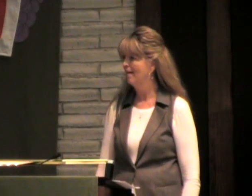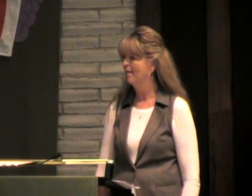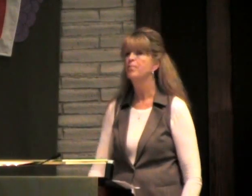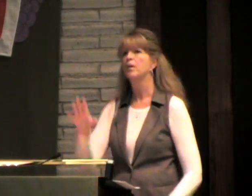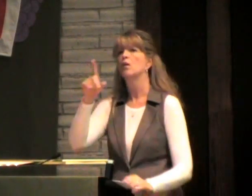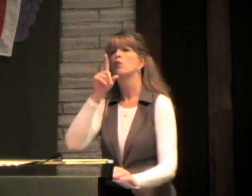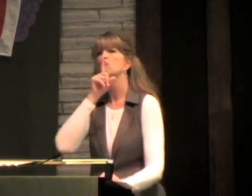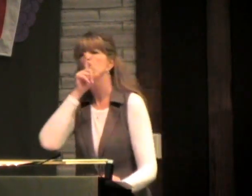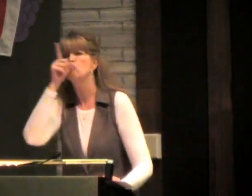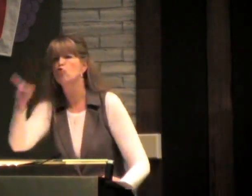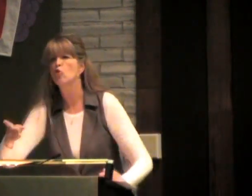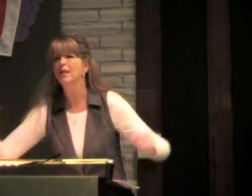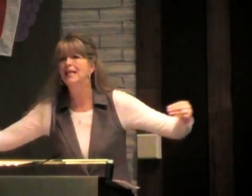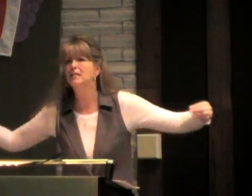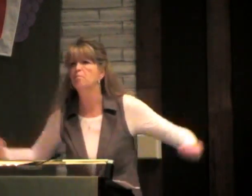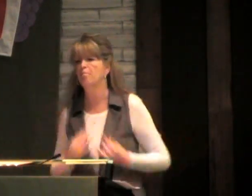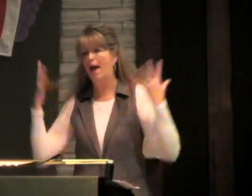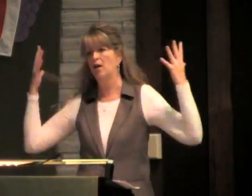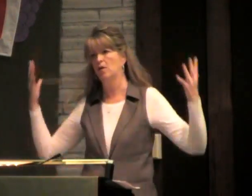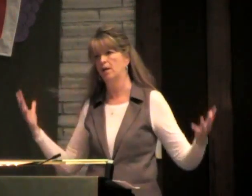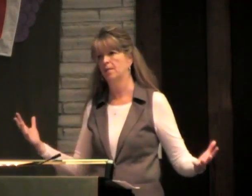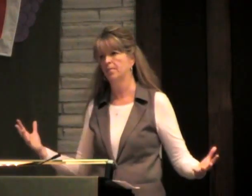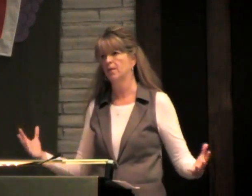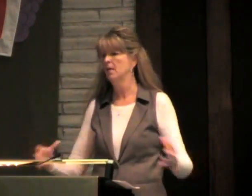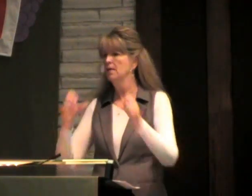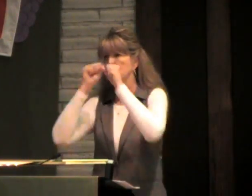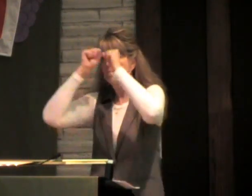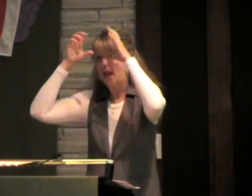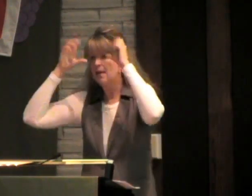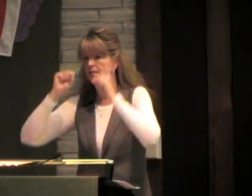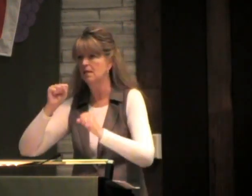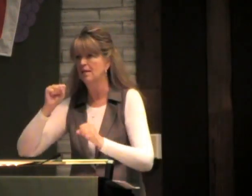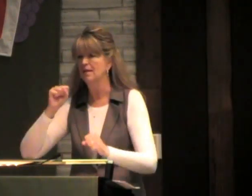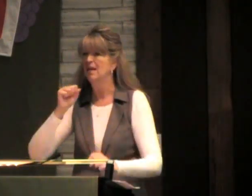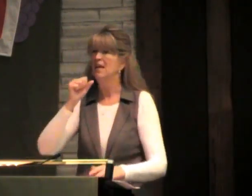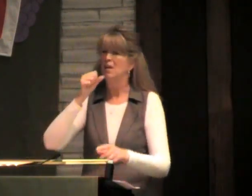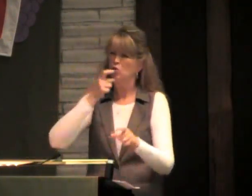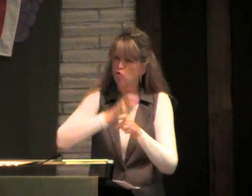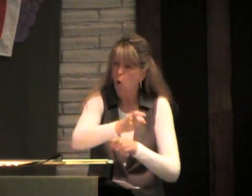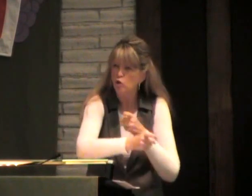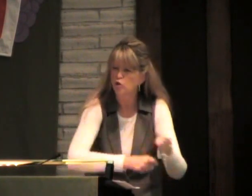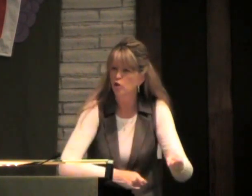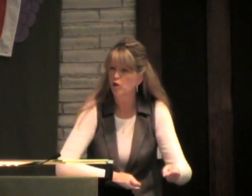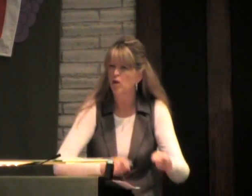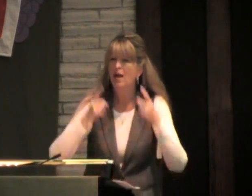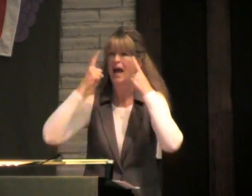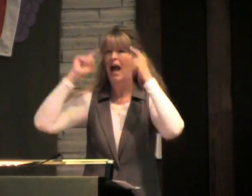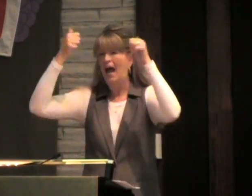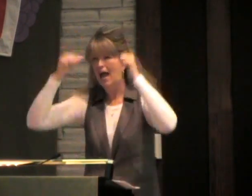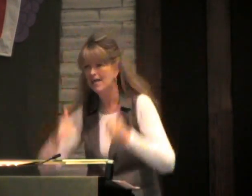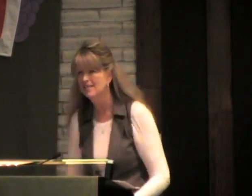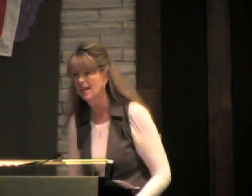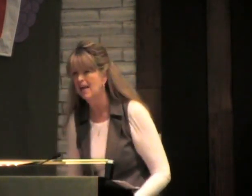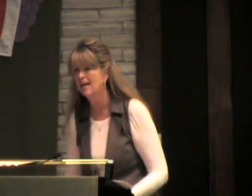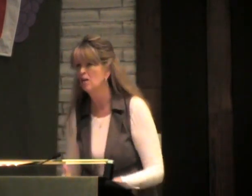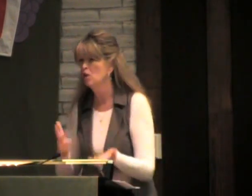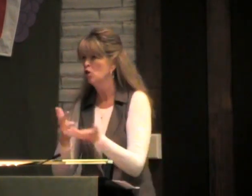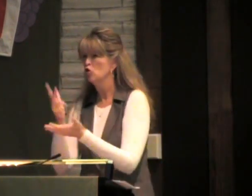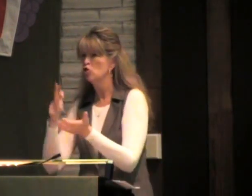to Philippians while he was undergoing that situation. It's truly inspiring and amazing. Through torture,